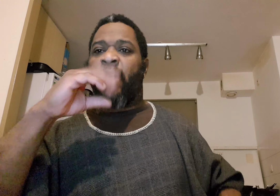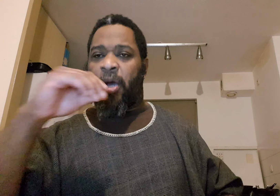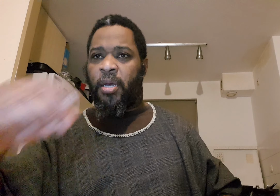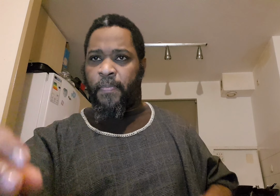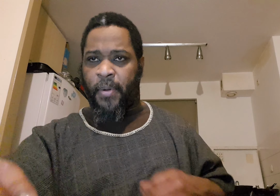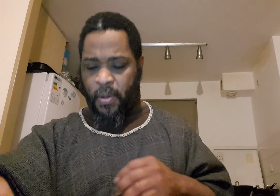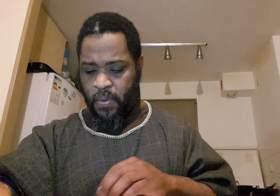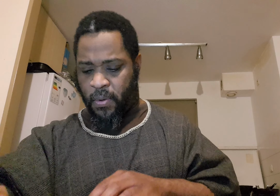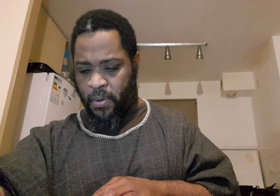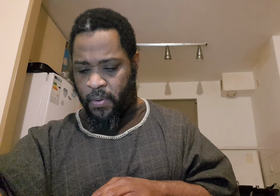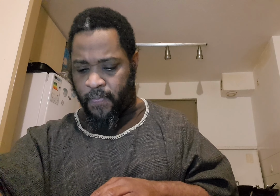Talking about,